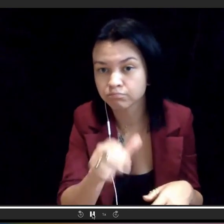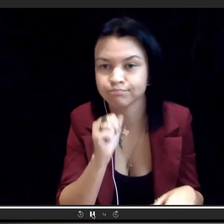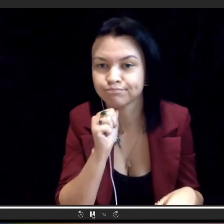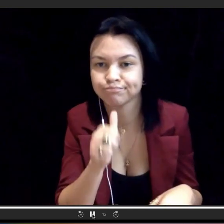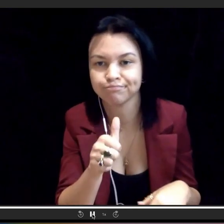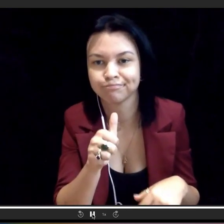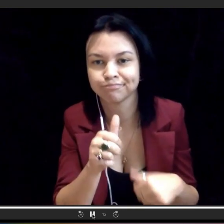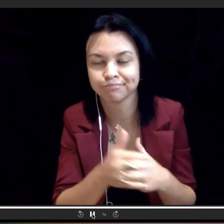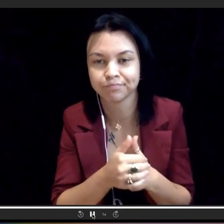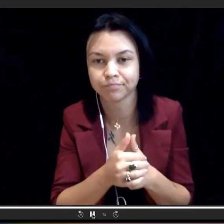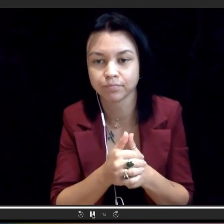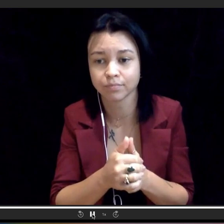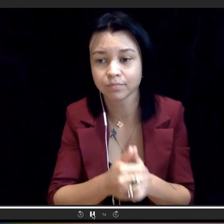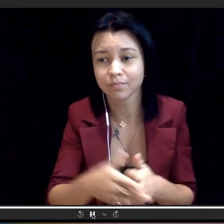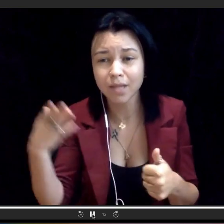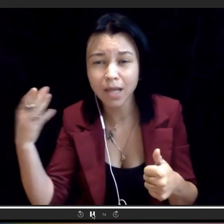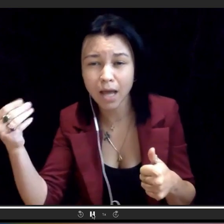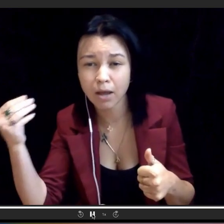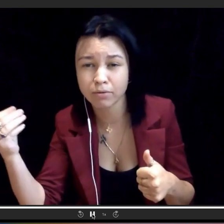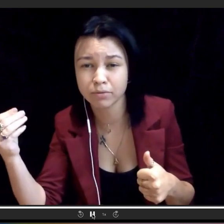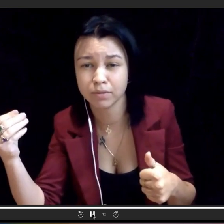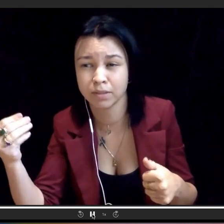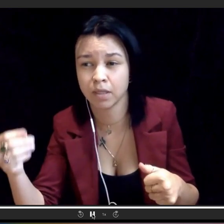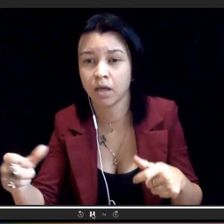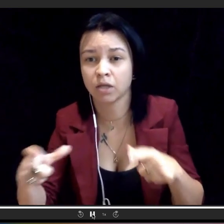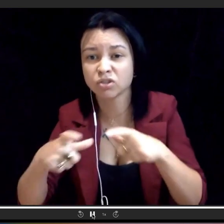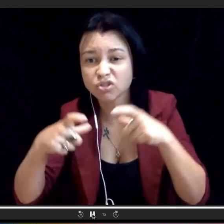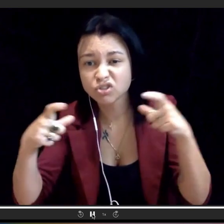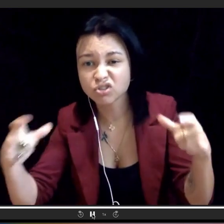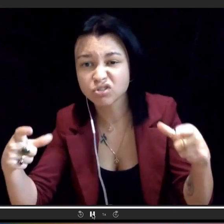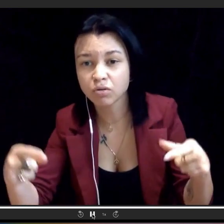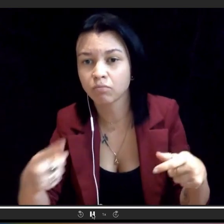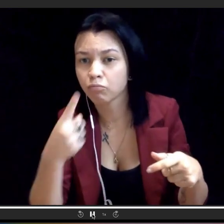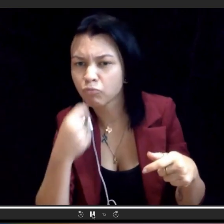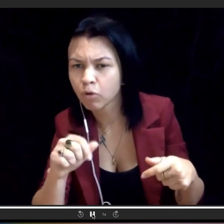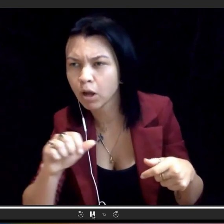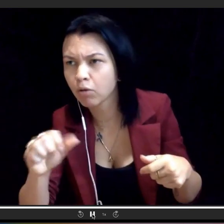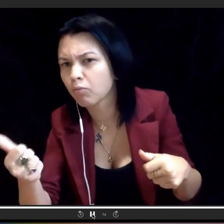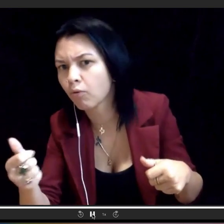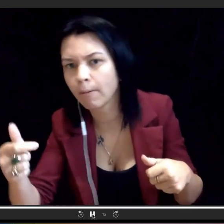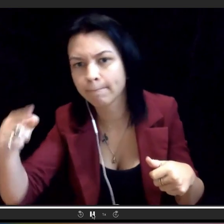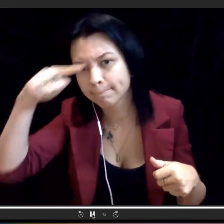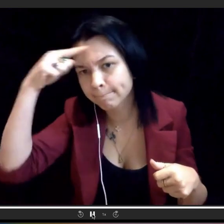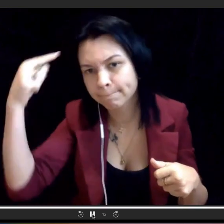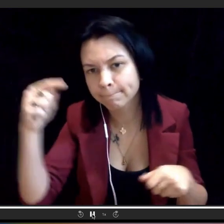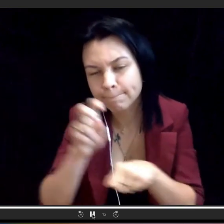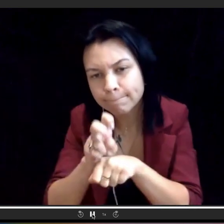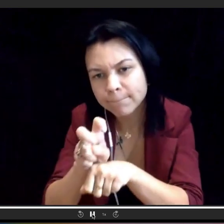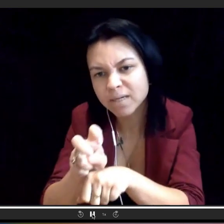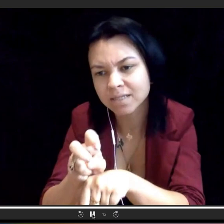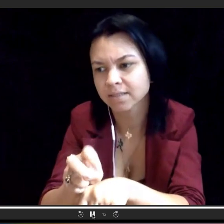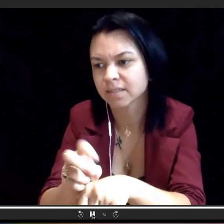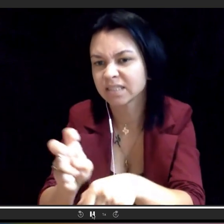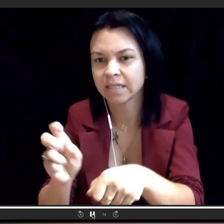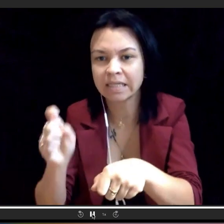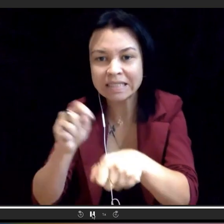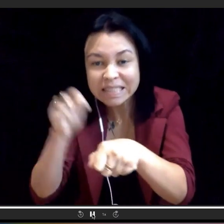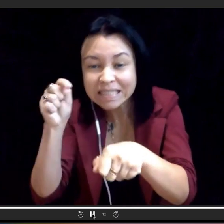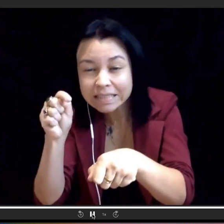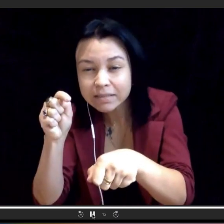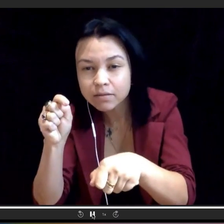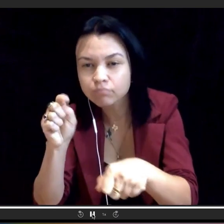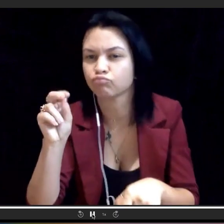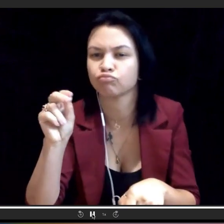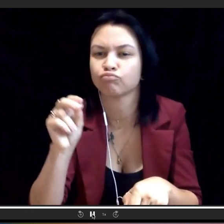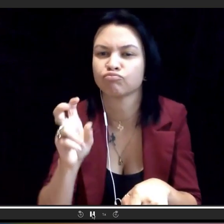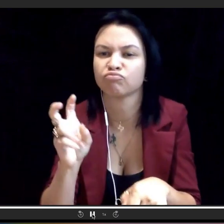the big red ants or black ants that if they sting you, well, they're not actually stinging, they're biting. They really hurt. And then you have the